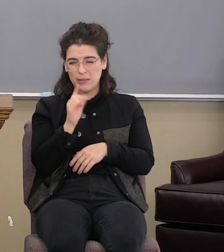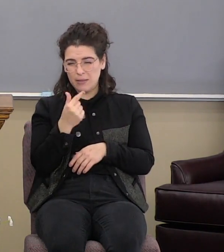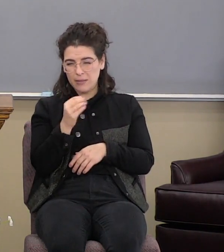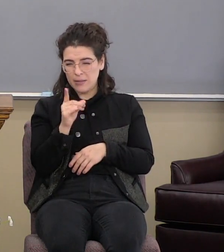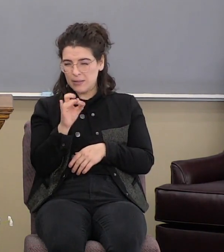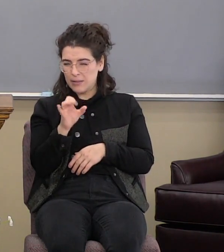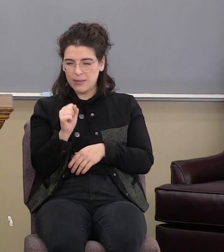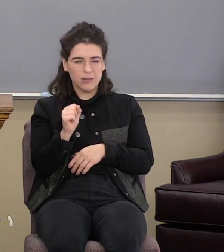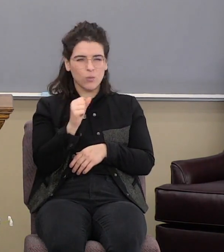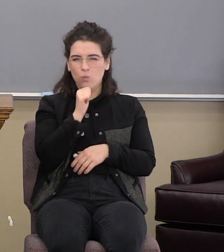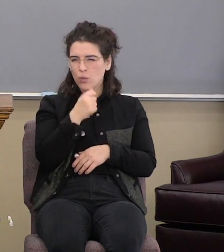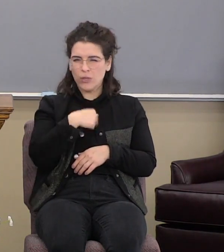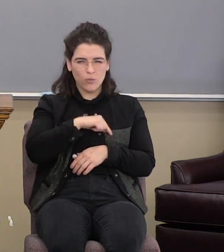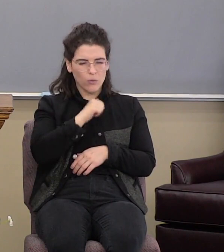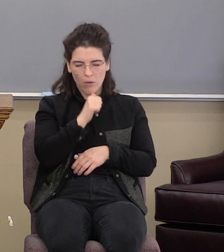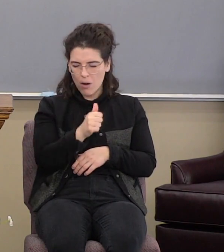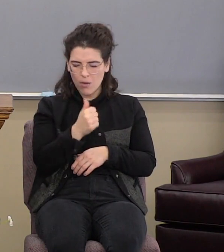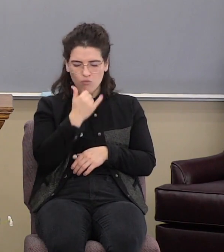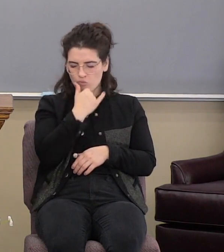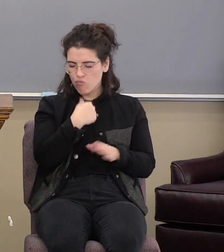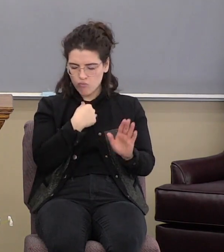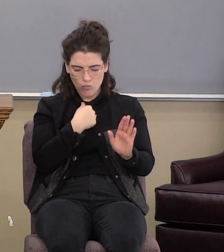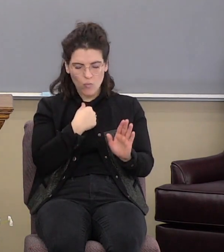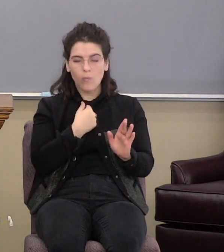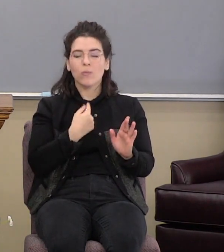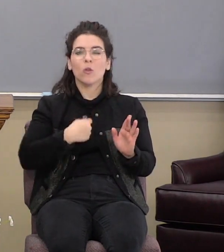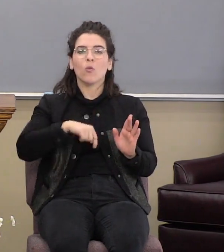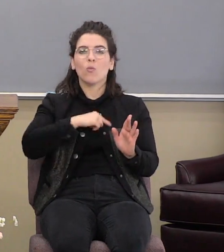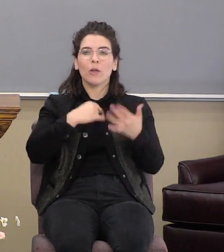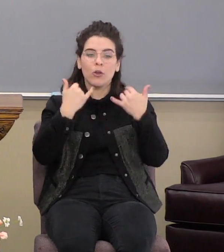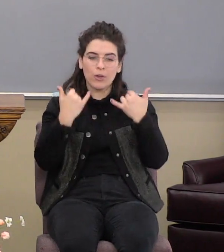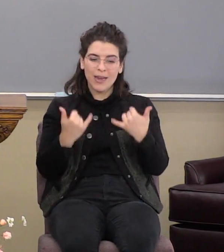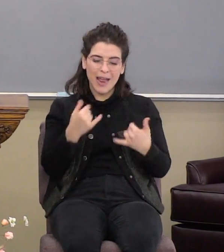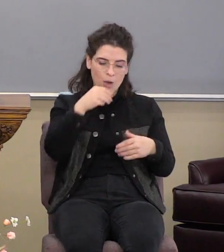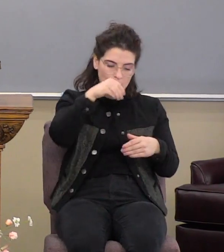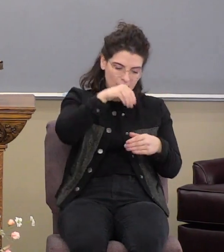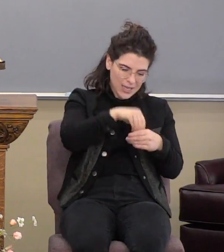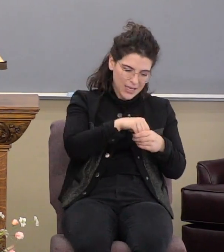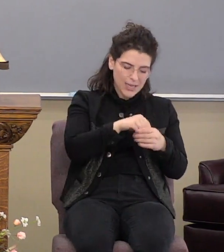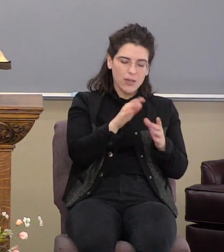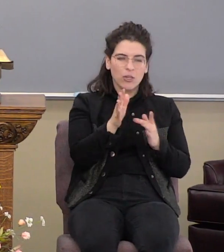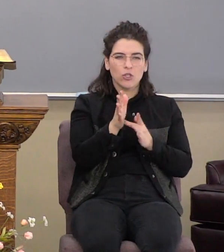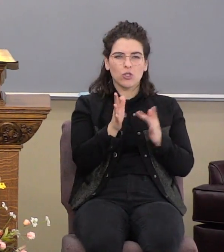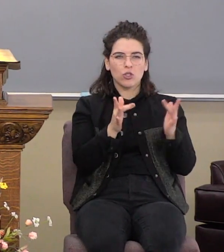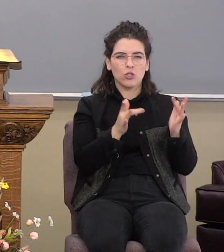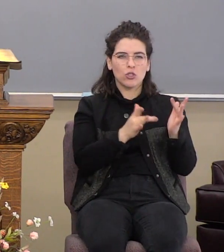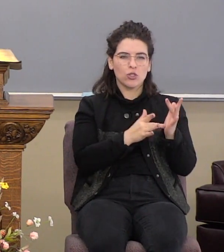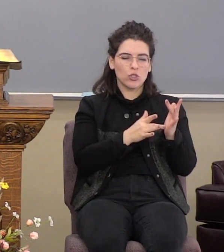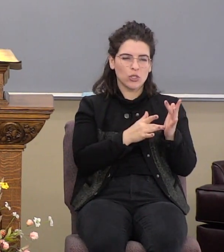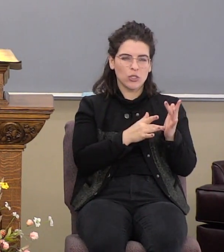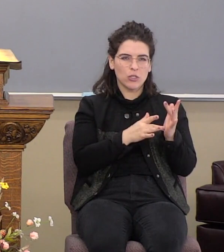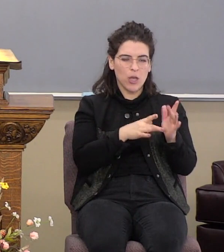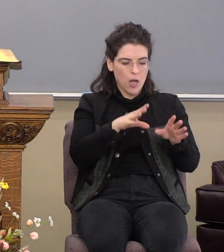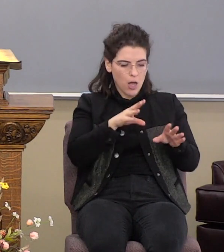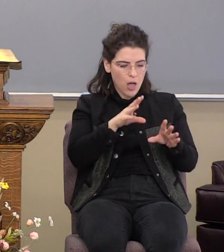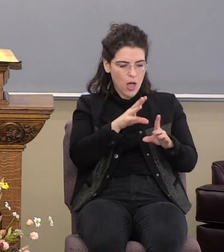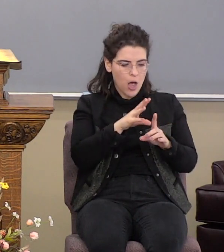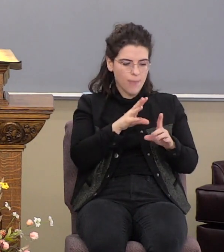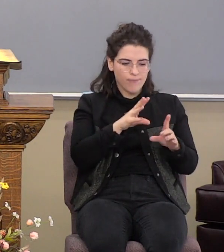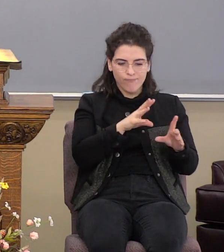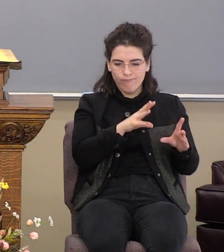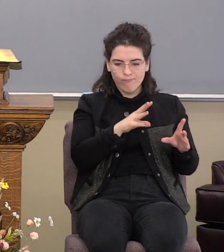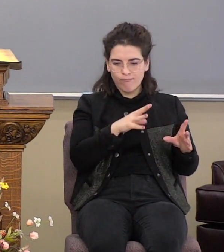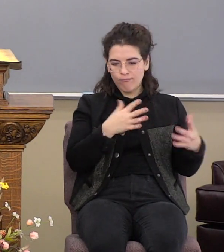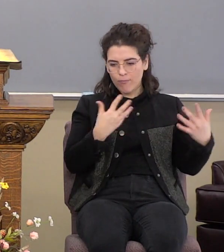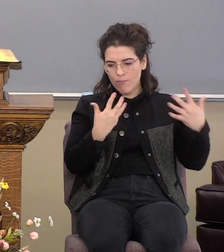become God, but we are now in Jesus, absorbed into this positional union.